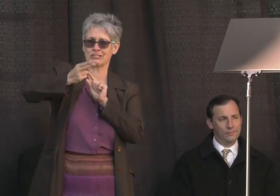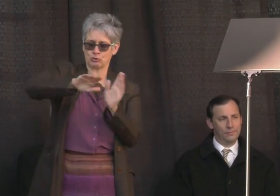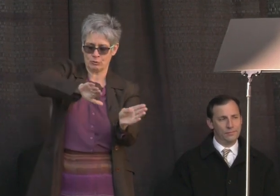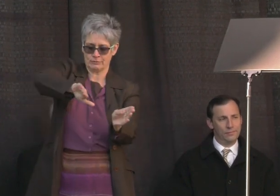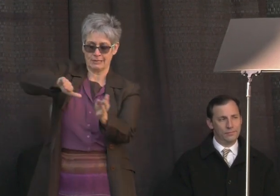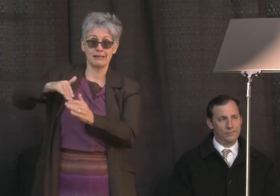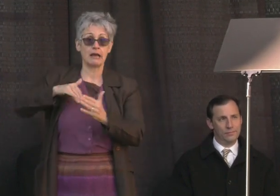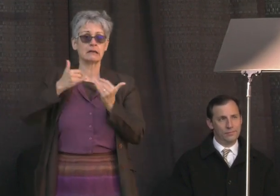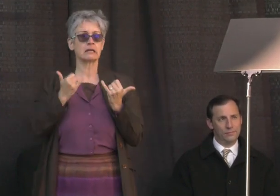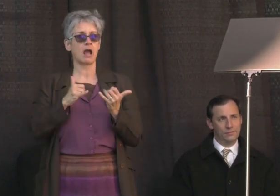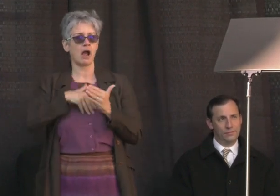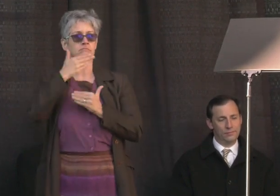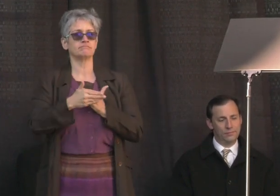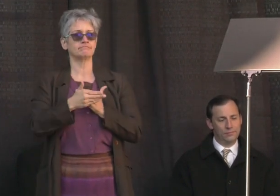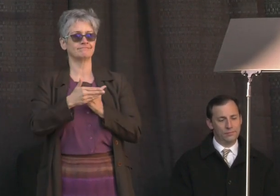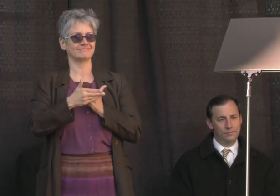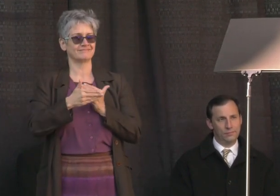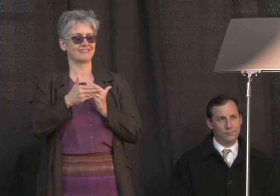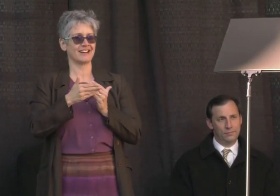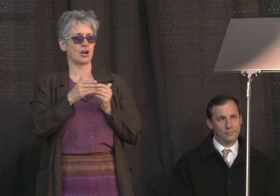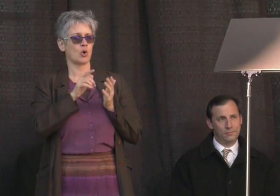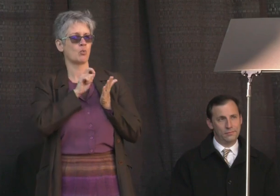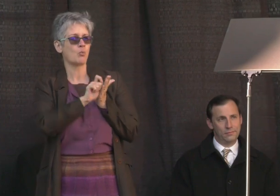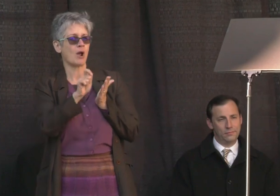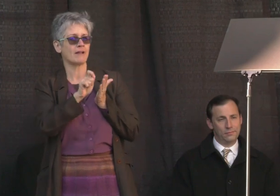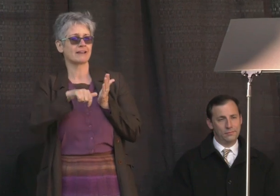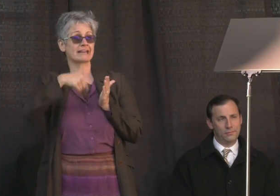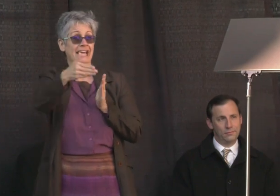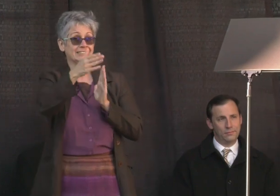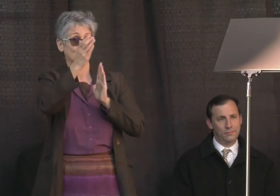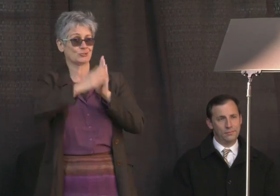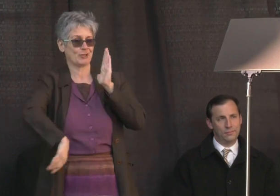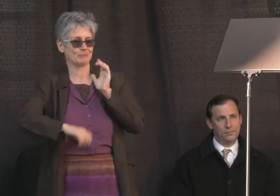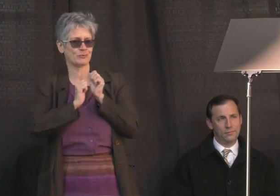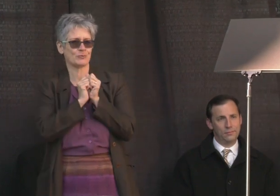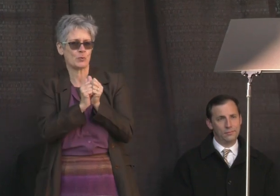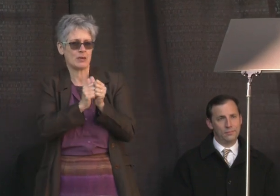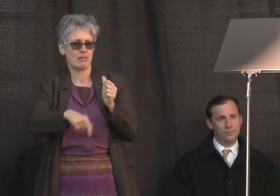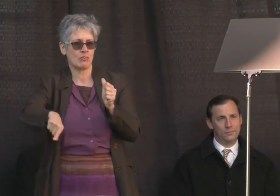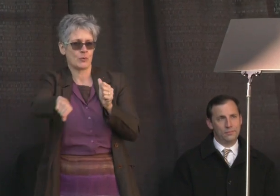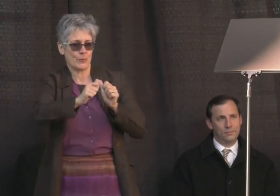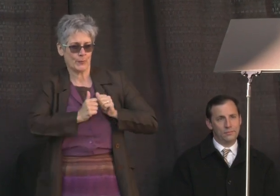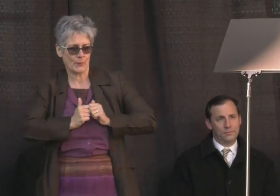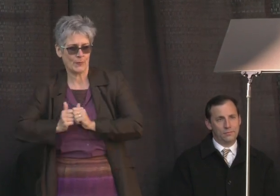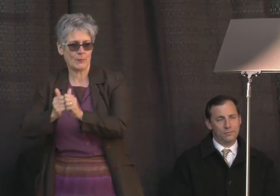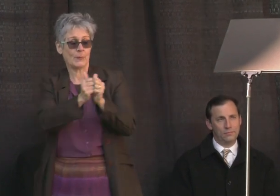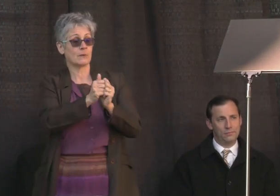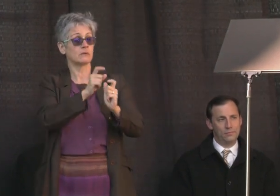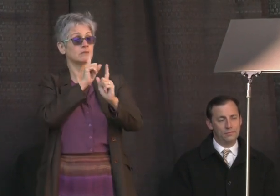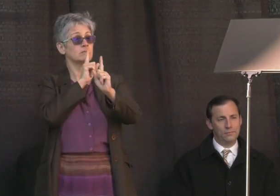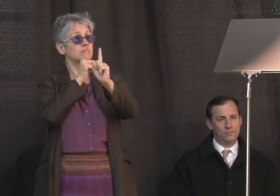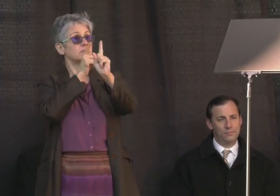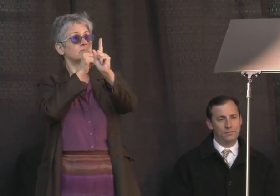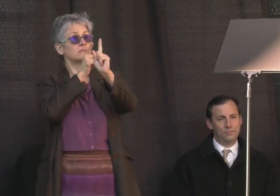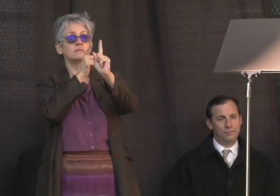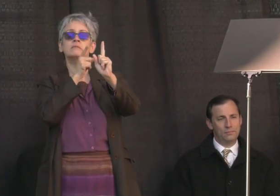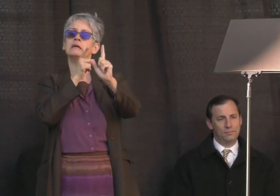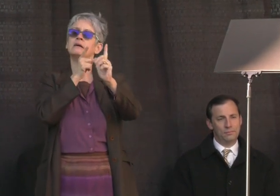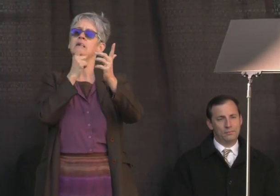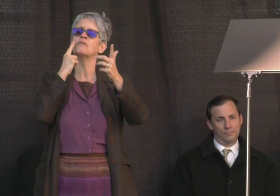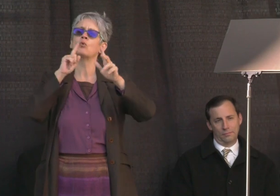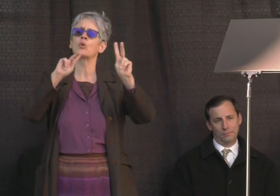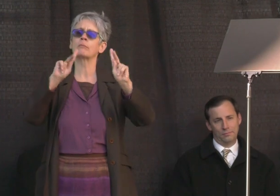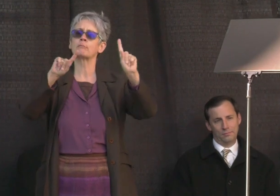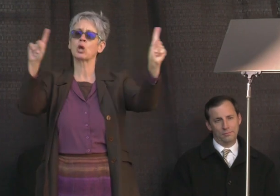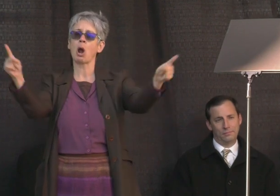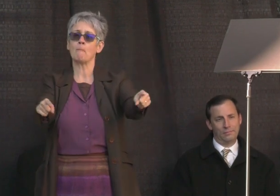write Columbia's next chapter together. There's much work to be done to make Columbia a real destination to live, work, and play, and